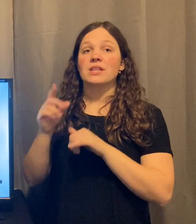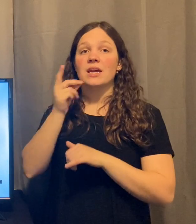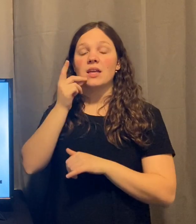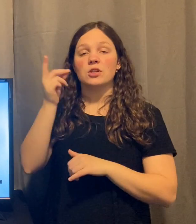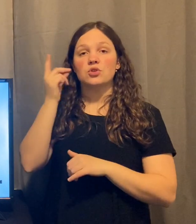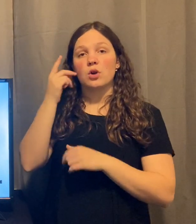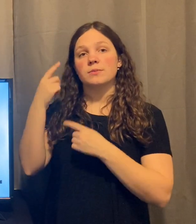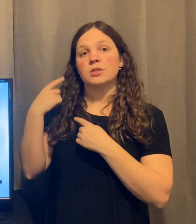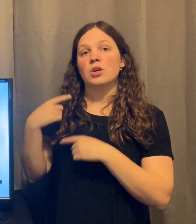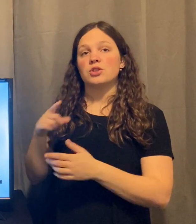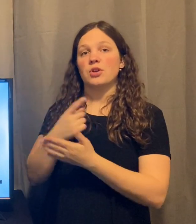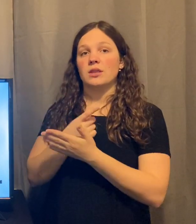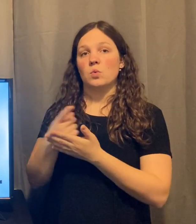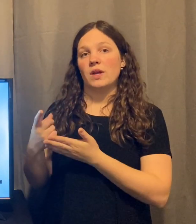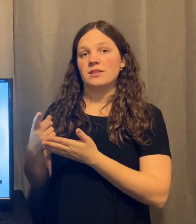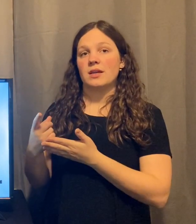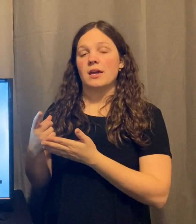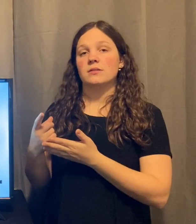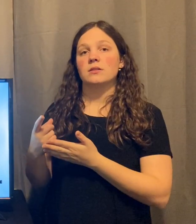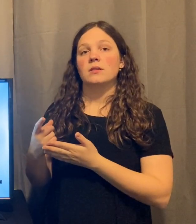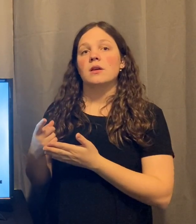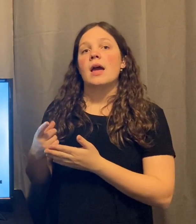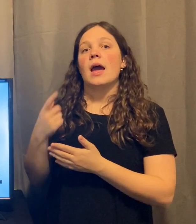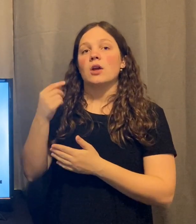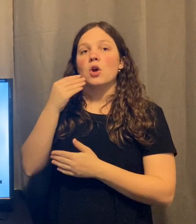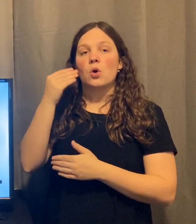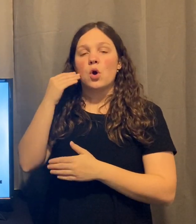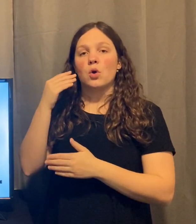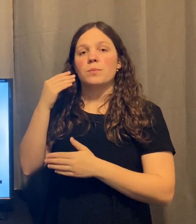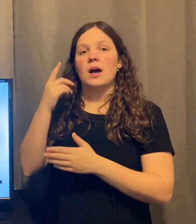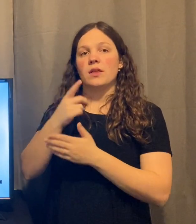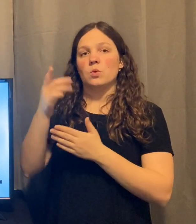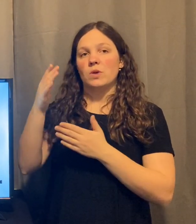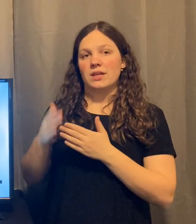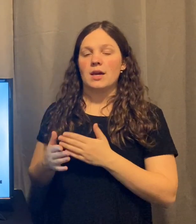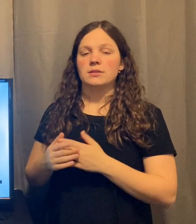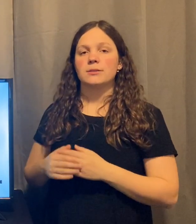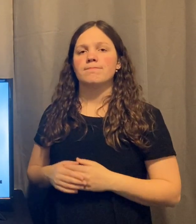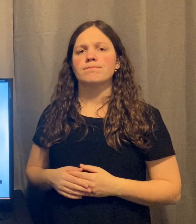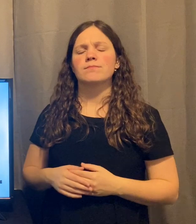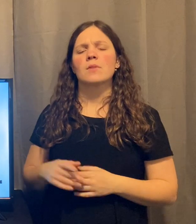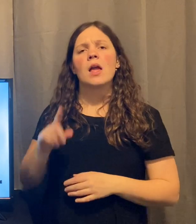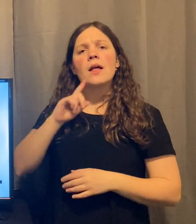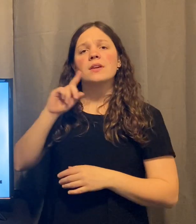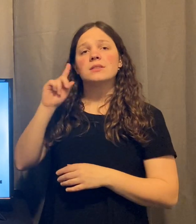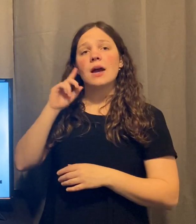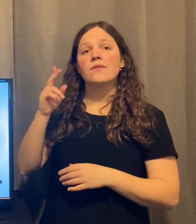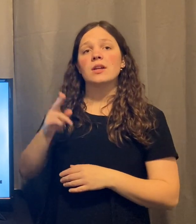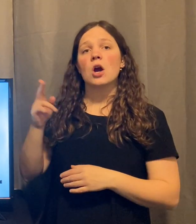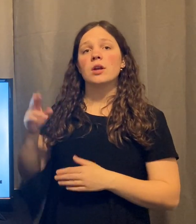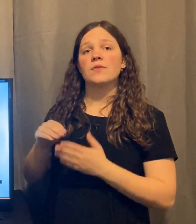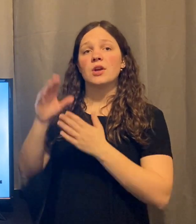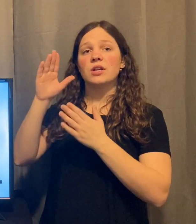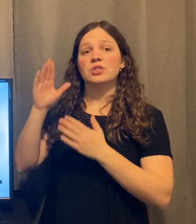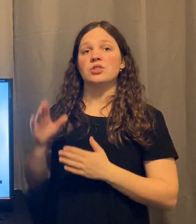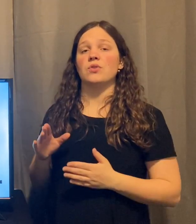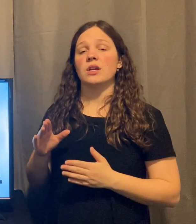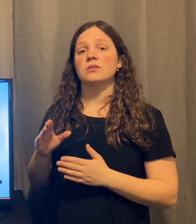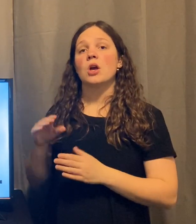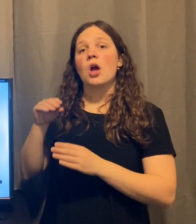in the dorms during the weekdays and go home on the weekends. The deaf and hard of hearing students are